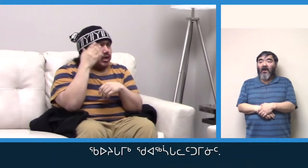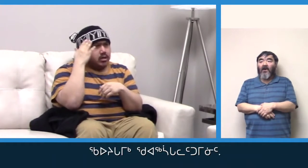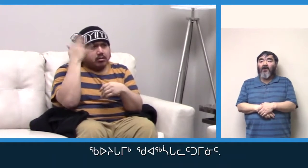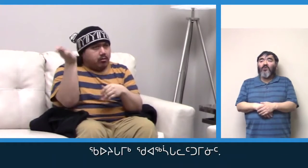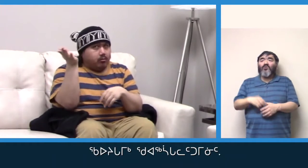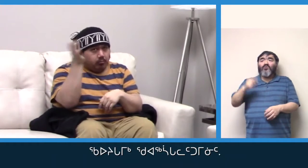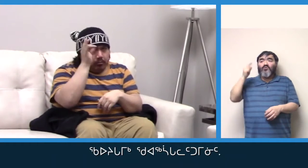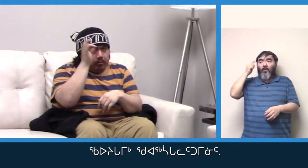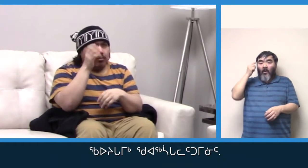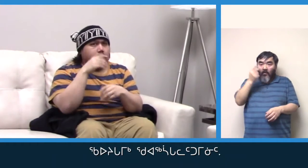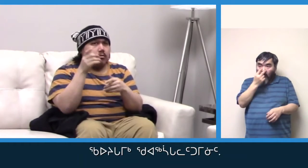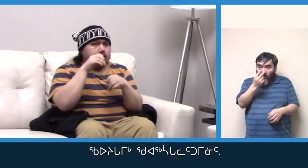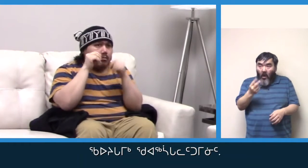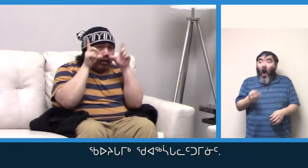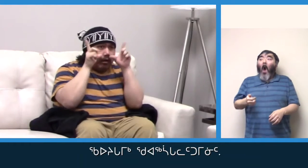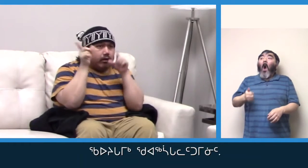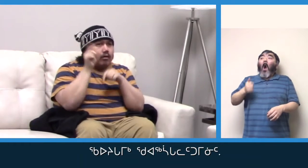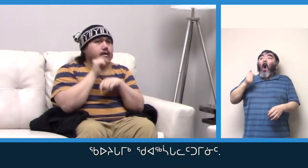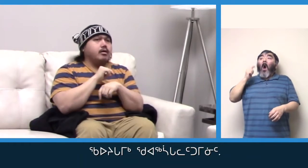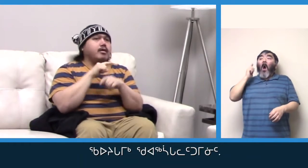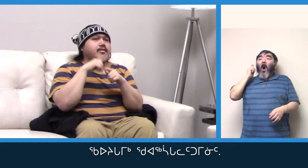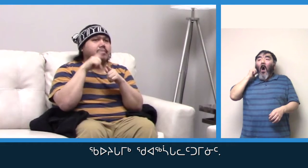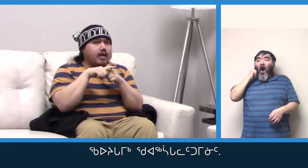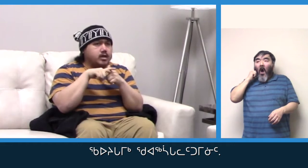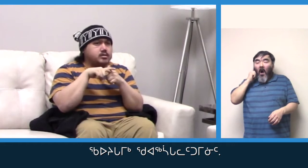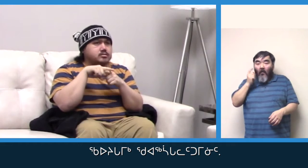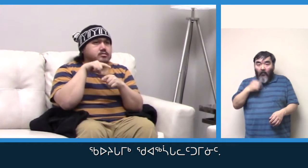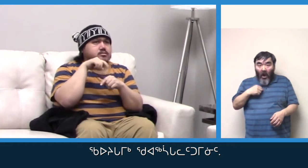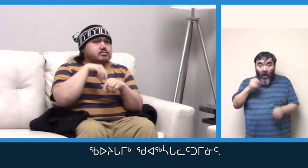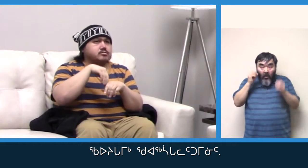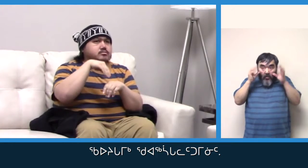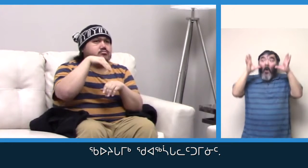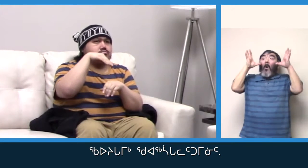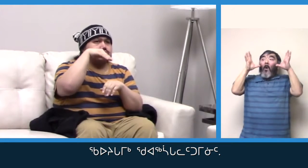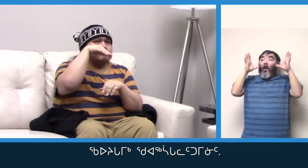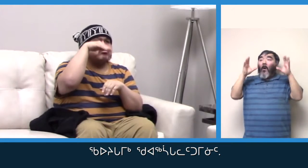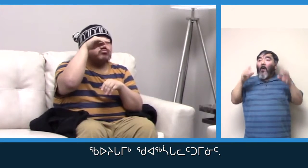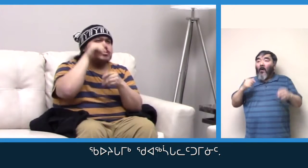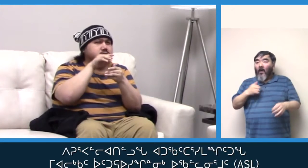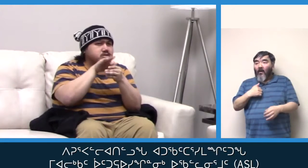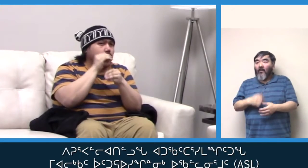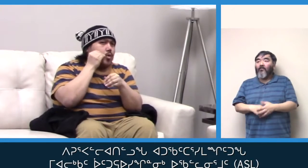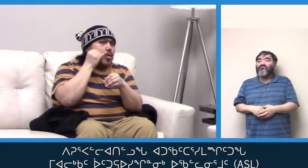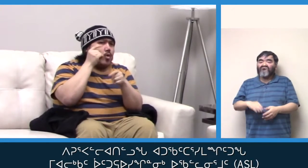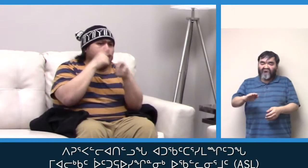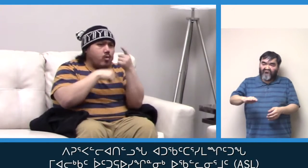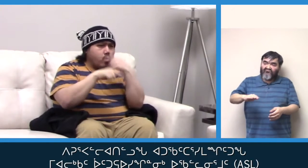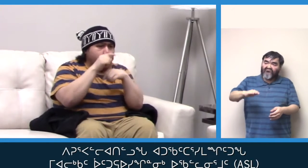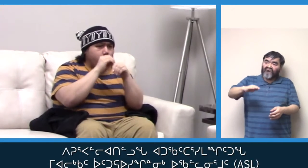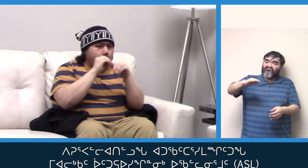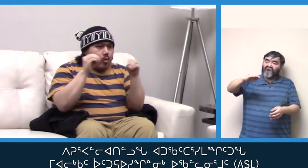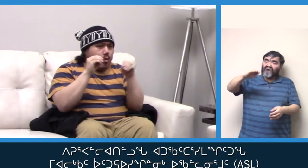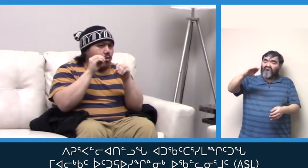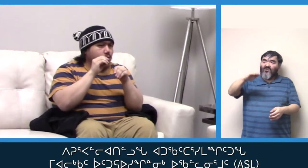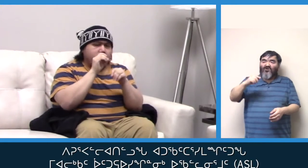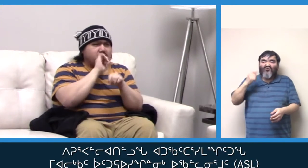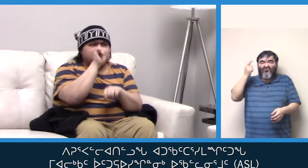They found out. It was a bit of a surprise. Then, as I grew up,